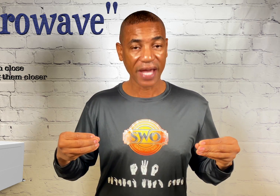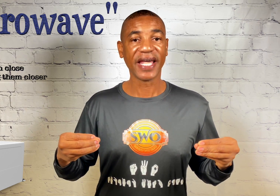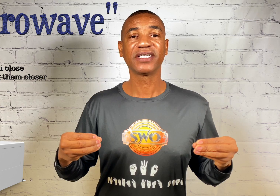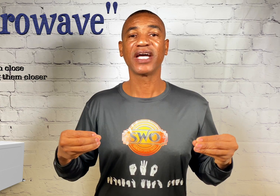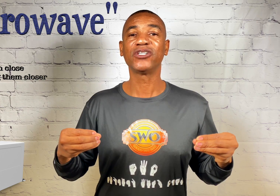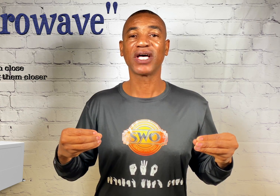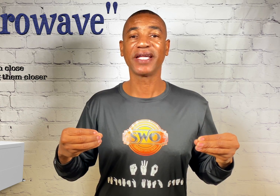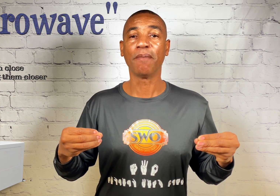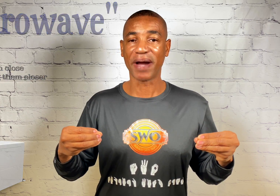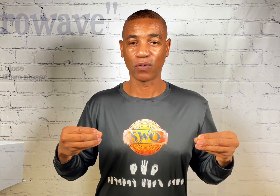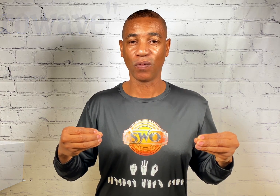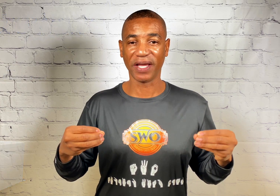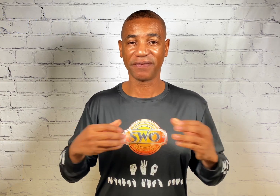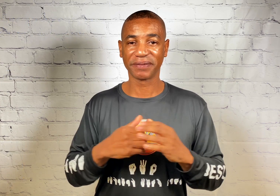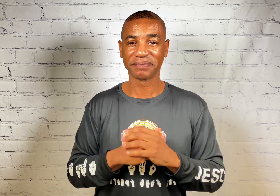That is how you sign microwave.